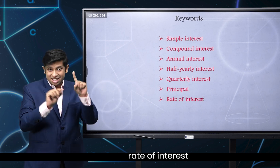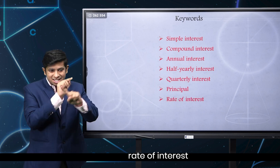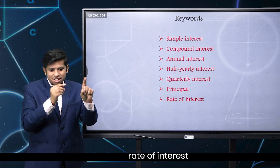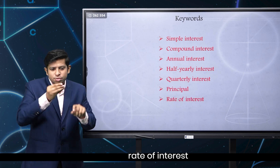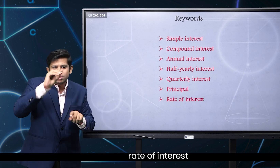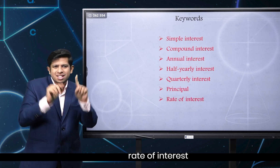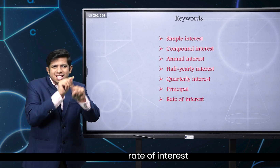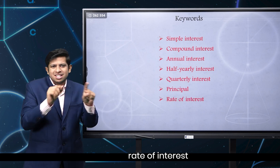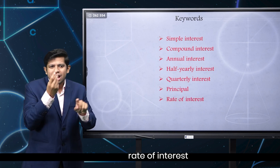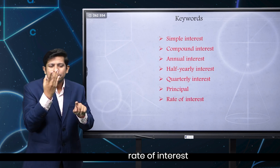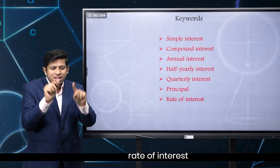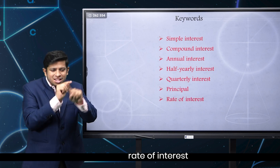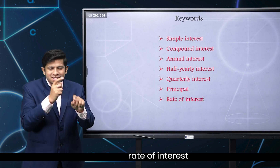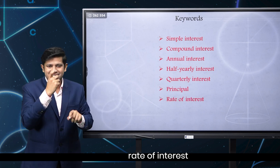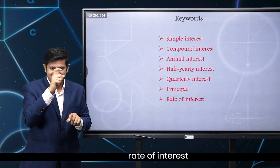rate of interest,